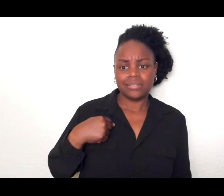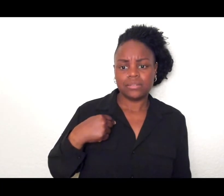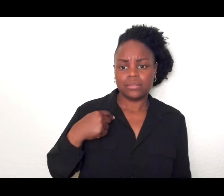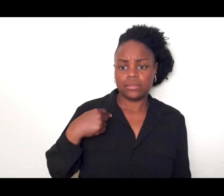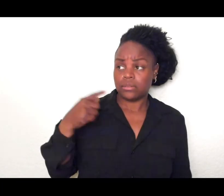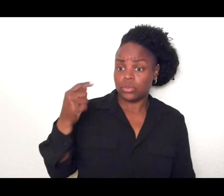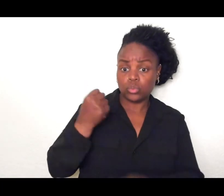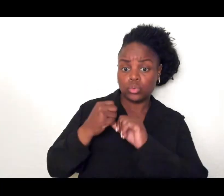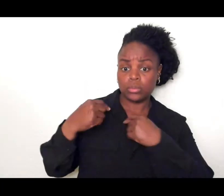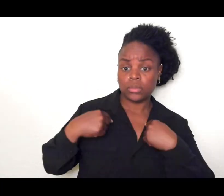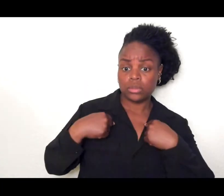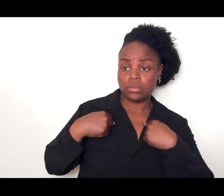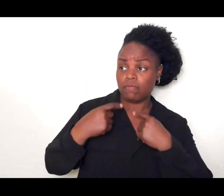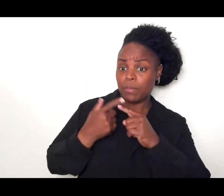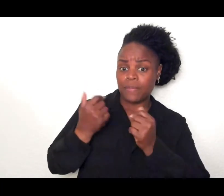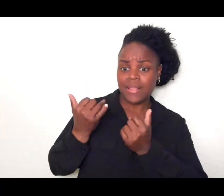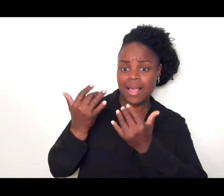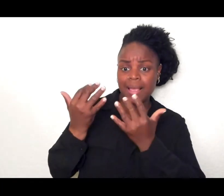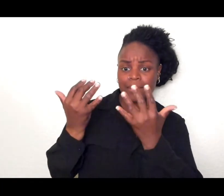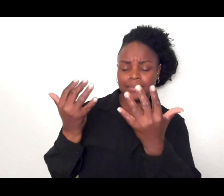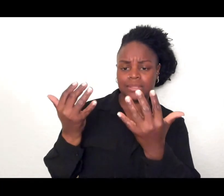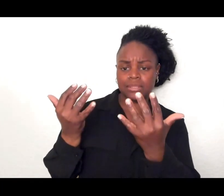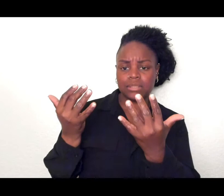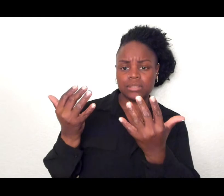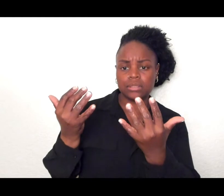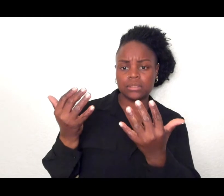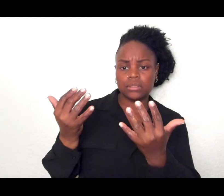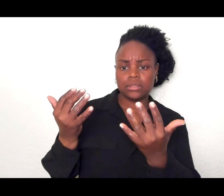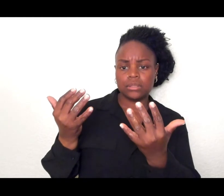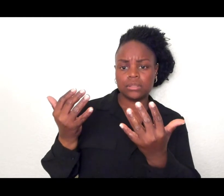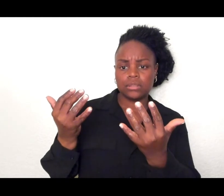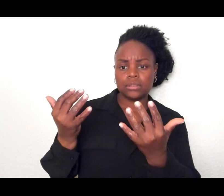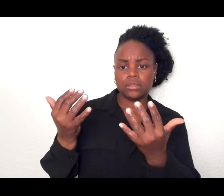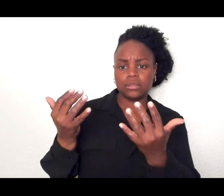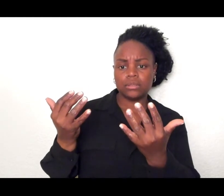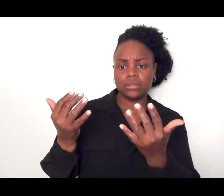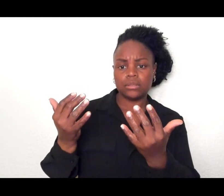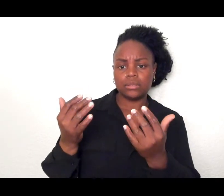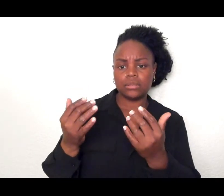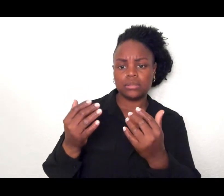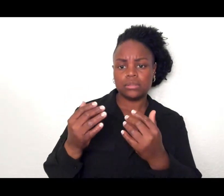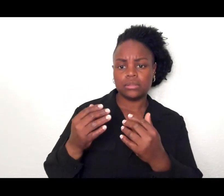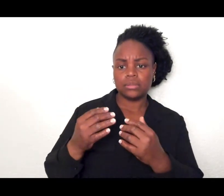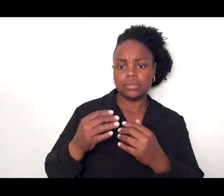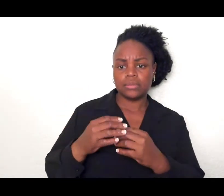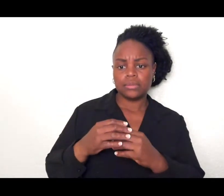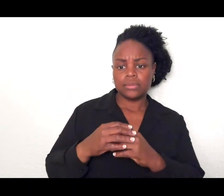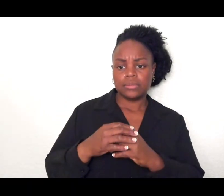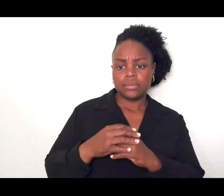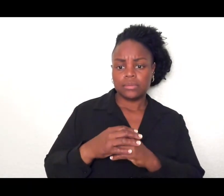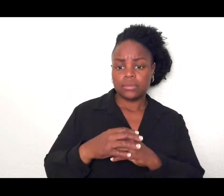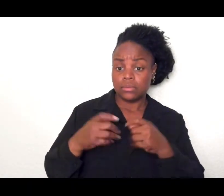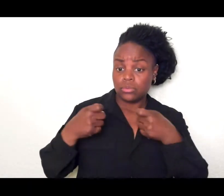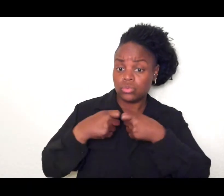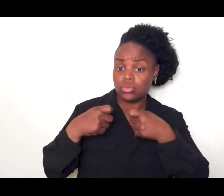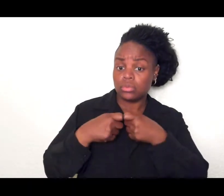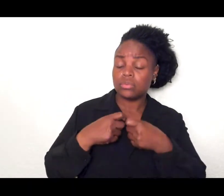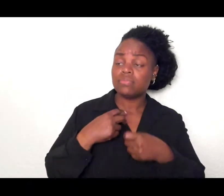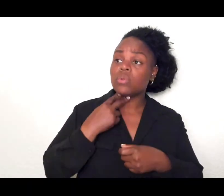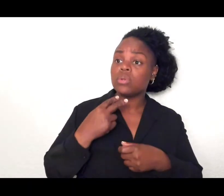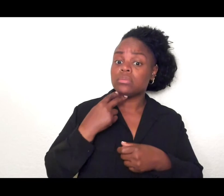and life itself and the integrity and sacredness of humanity in harmony with the planet